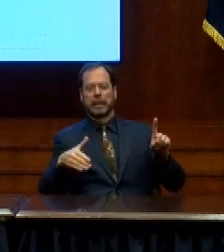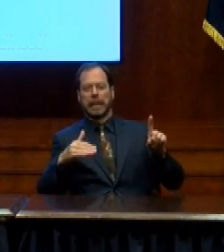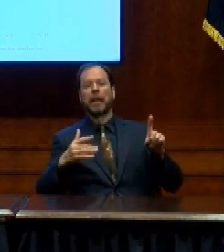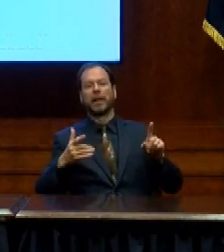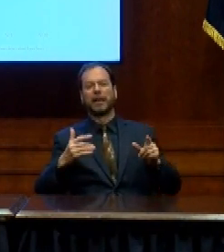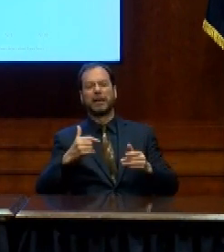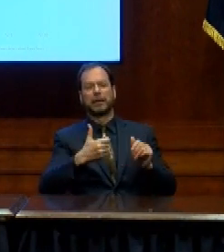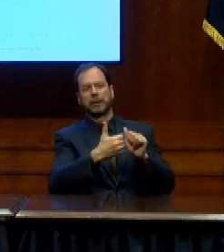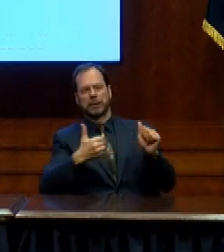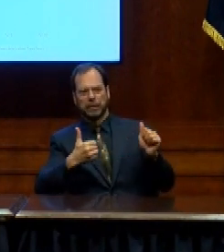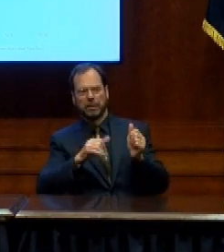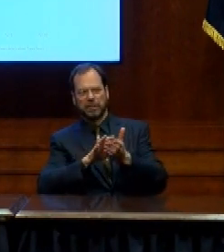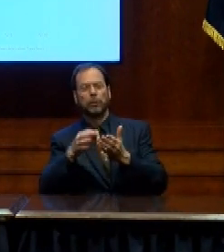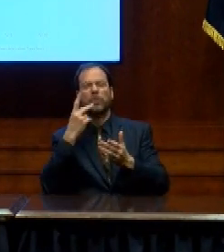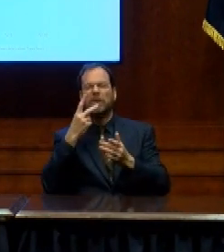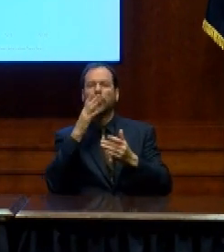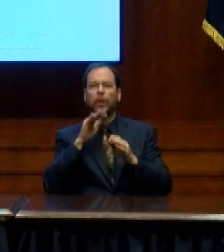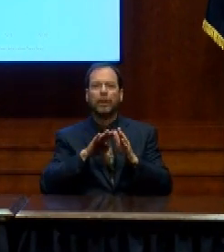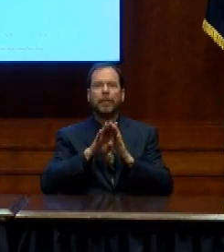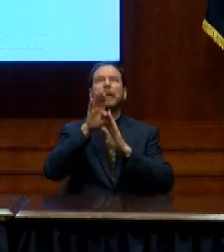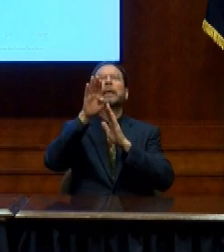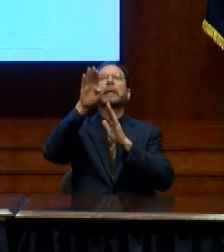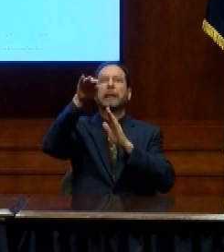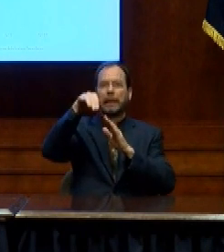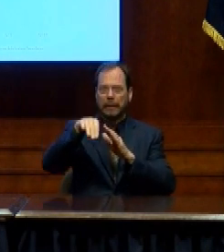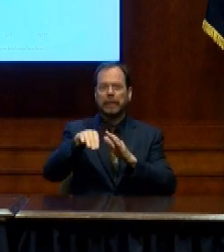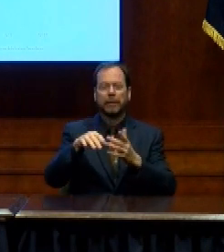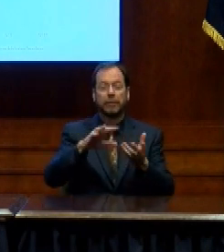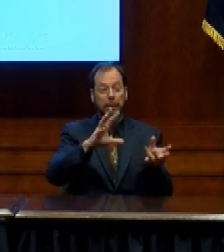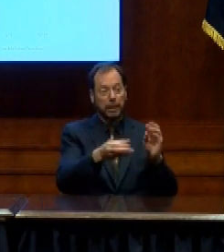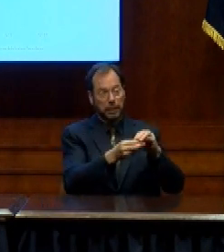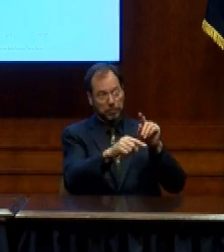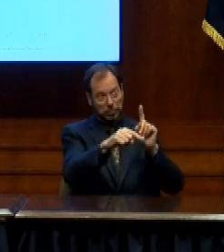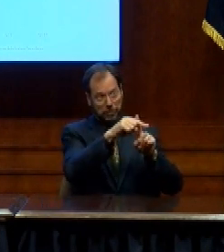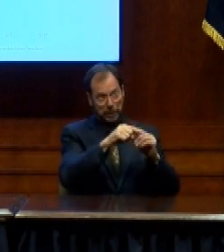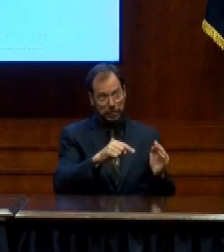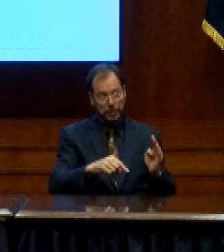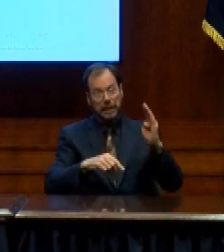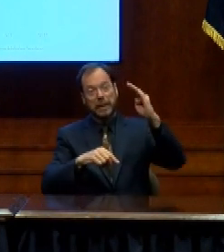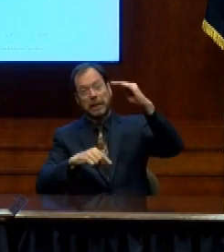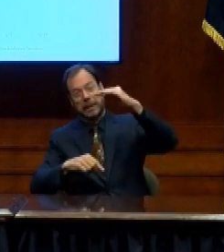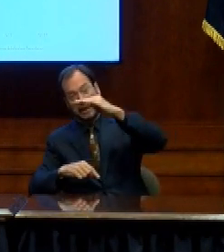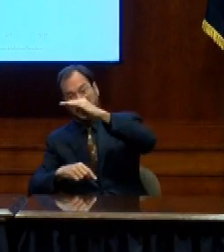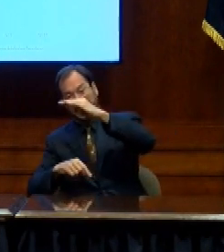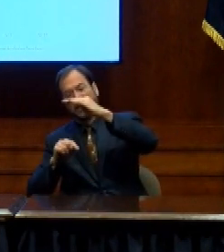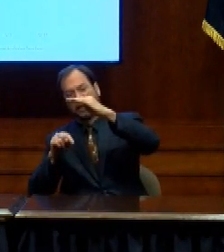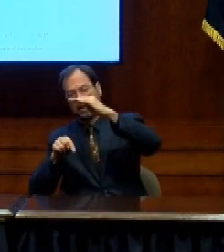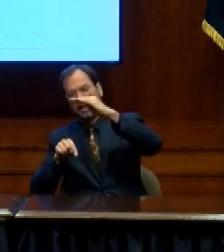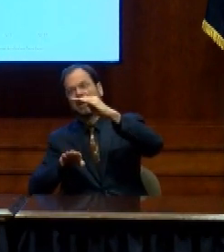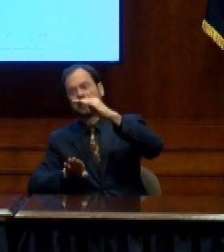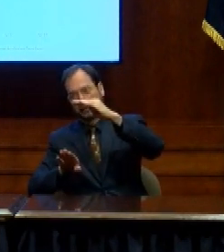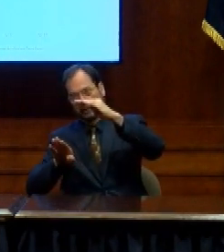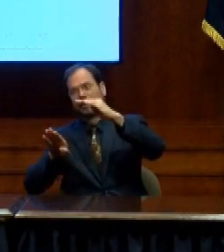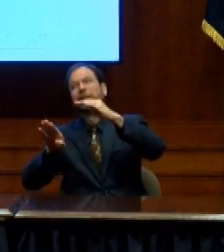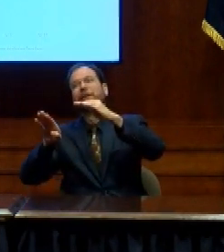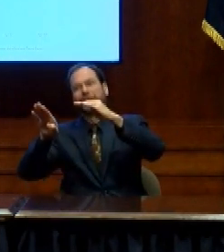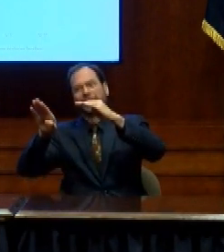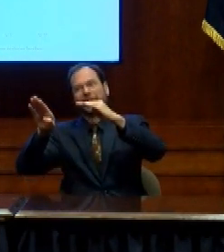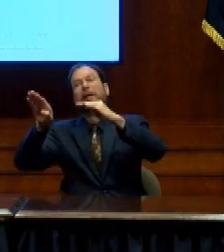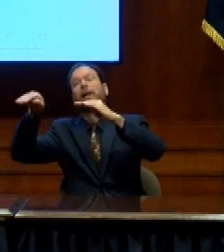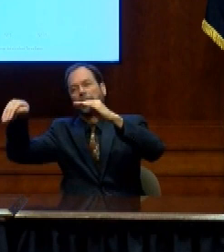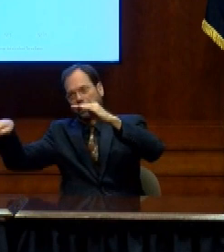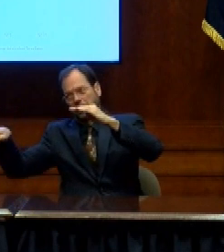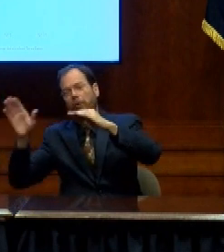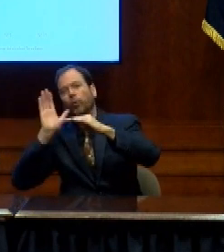a peaking and then a downsloping of the total number of people testing positive before we will see a peaking and